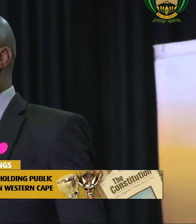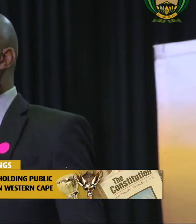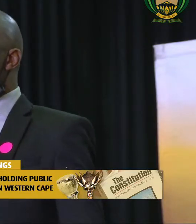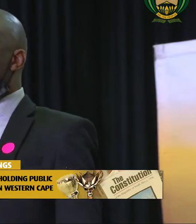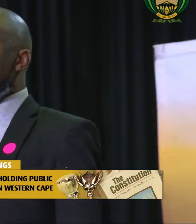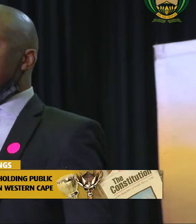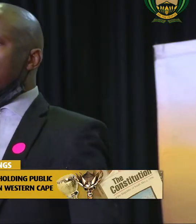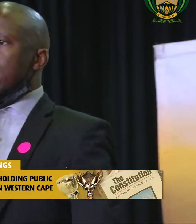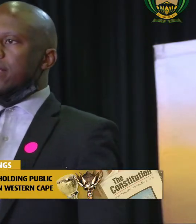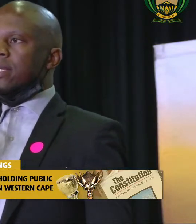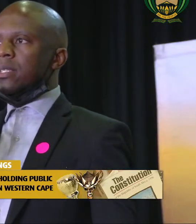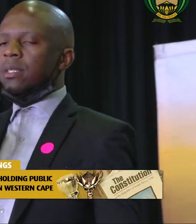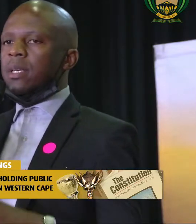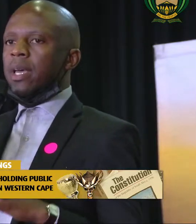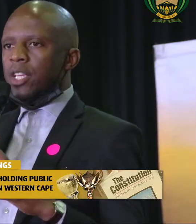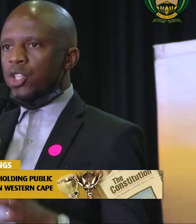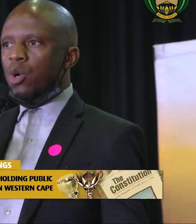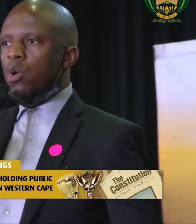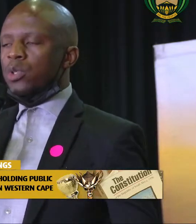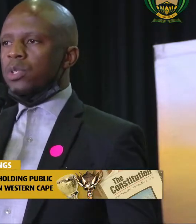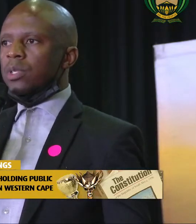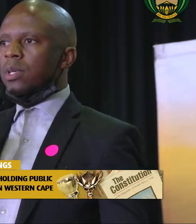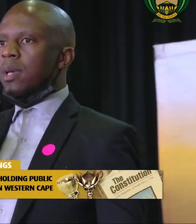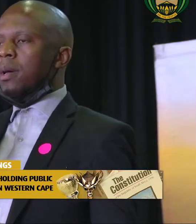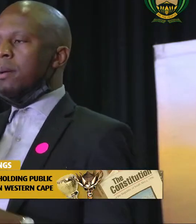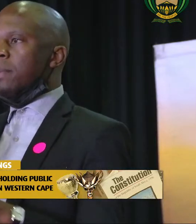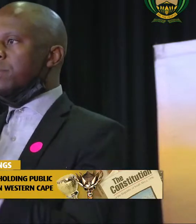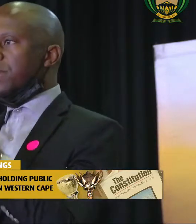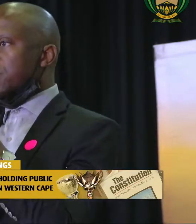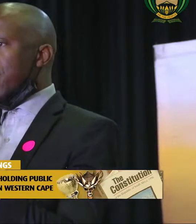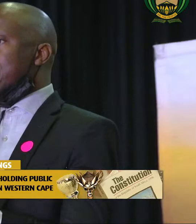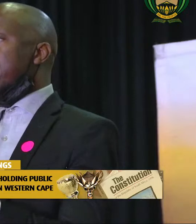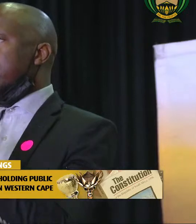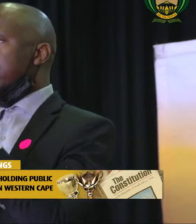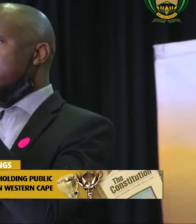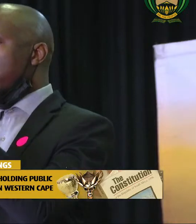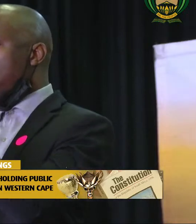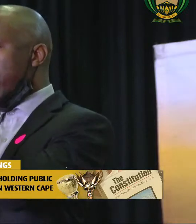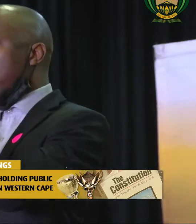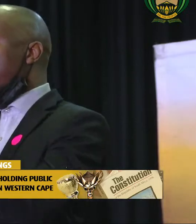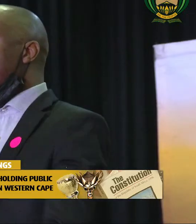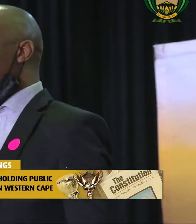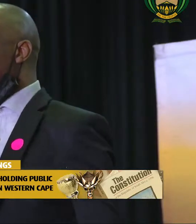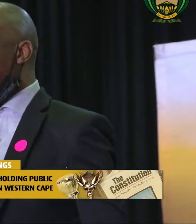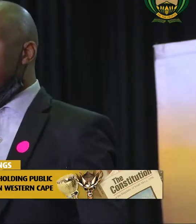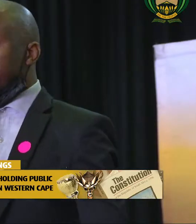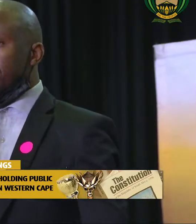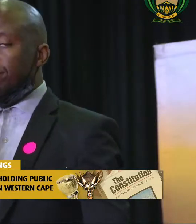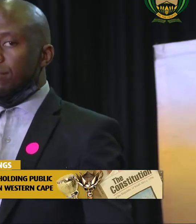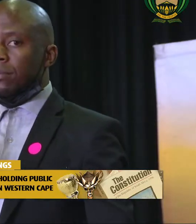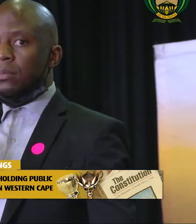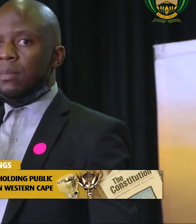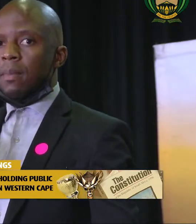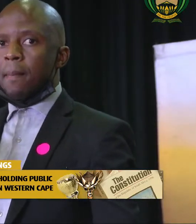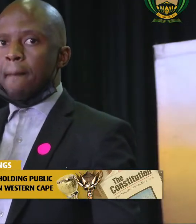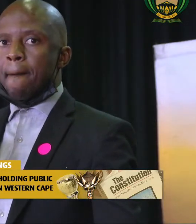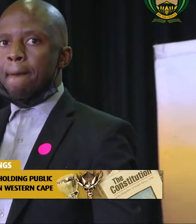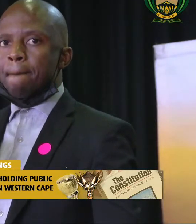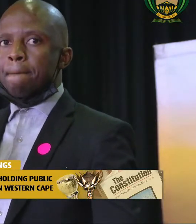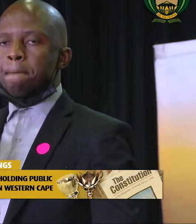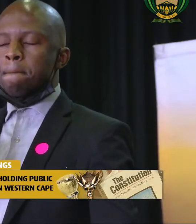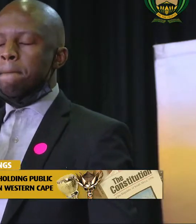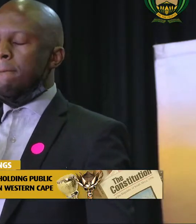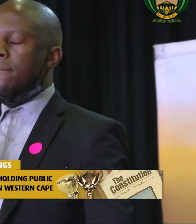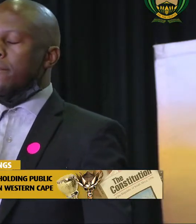parties, individuals, NGOs must be respected when they are on the podium. Amaqela